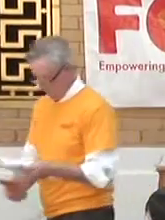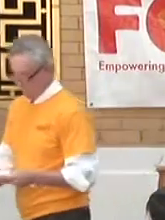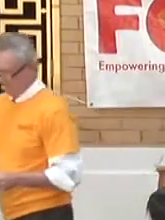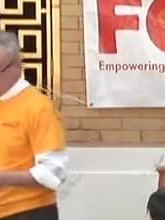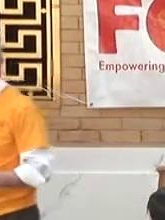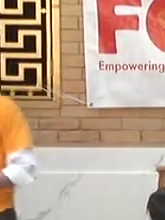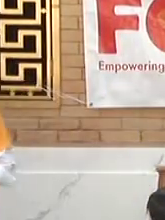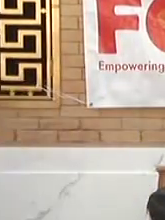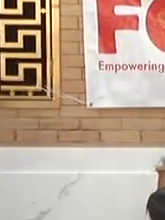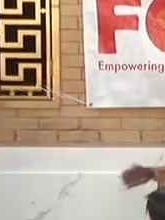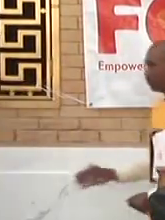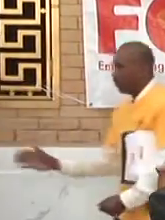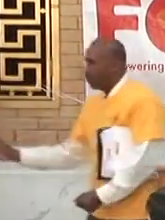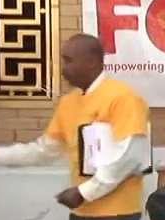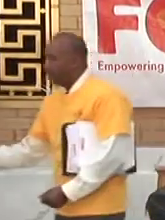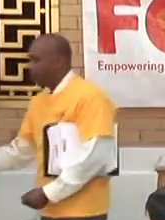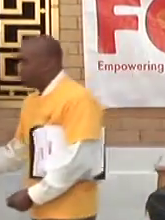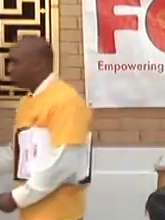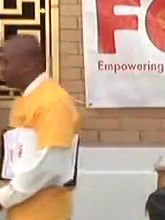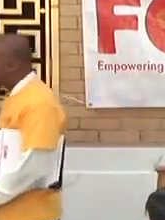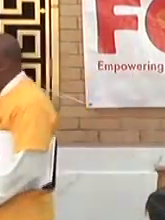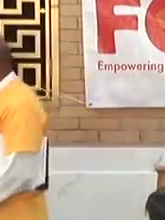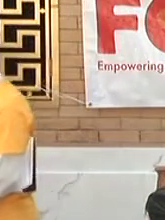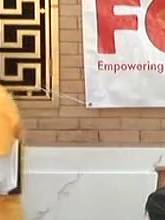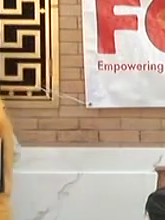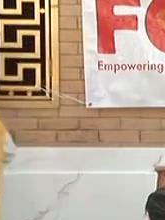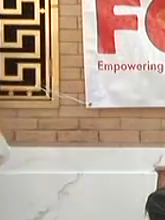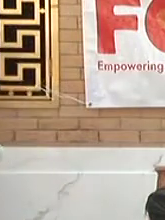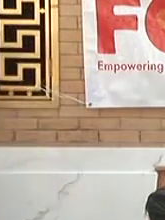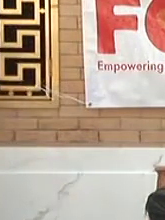Hi, my name is Karen Cusick.